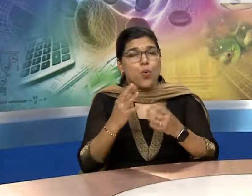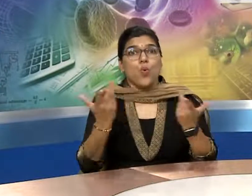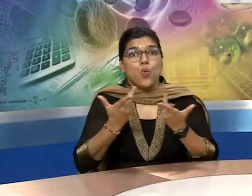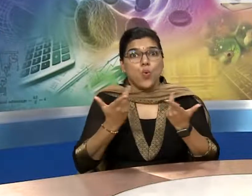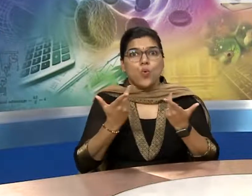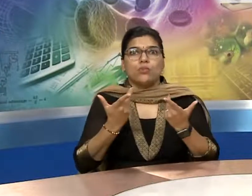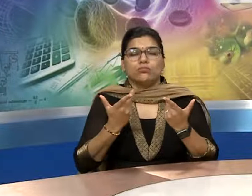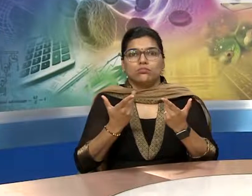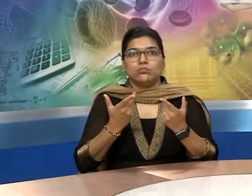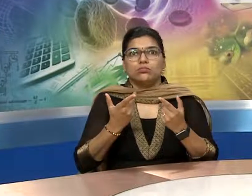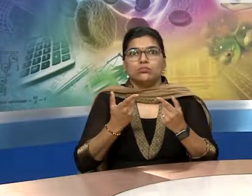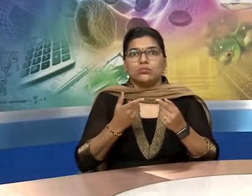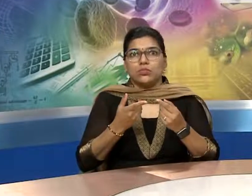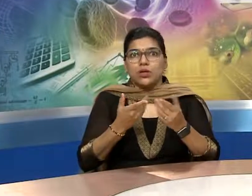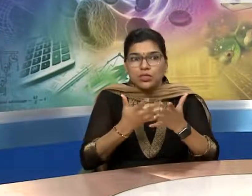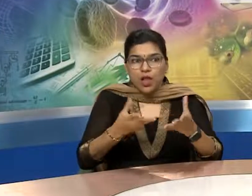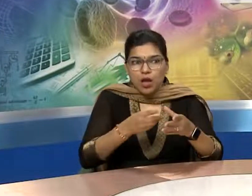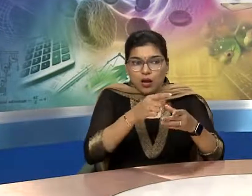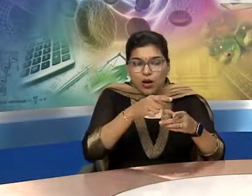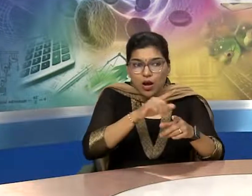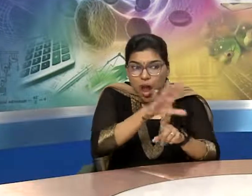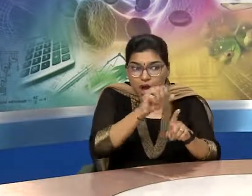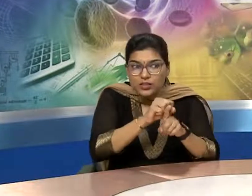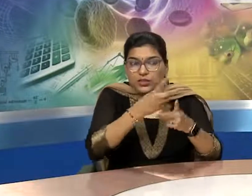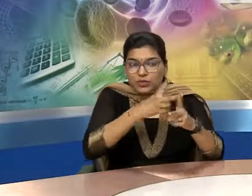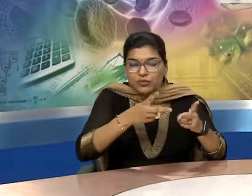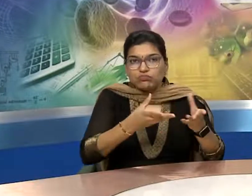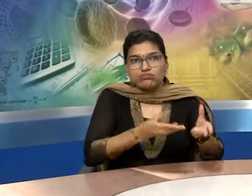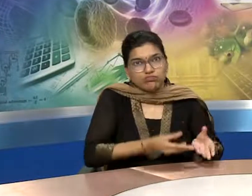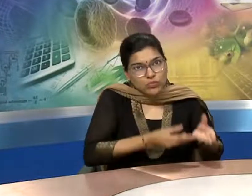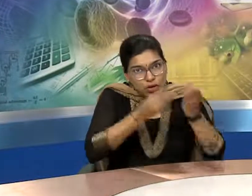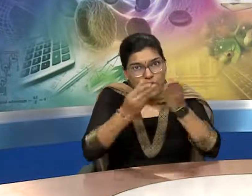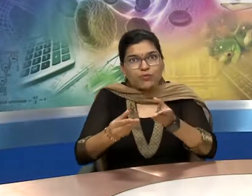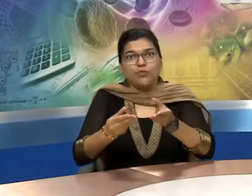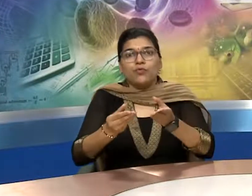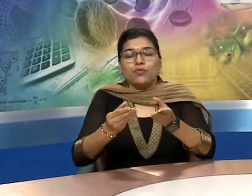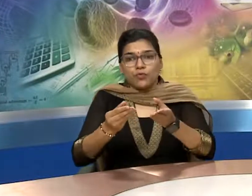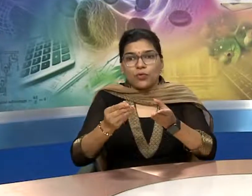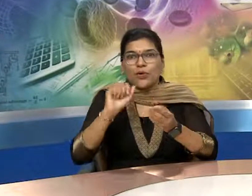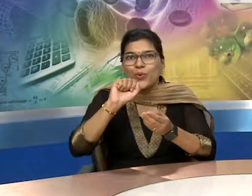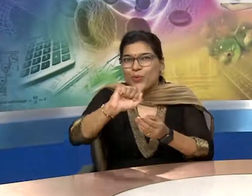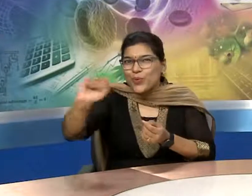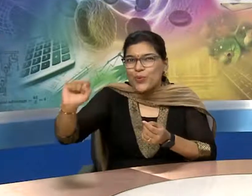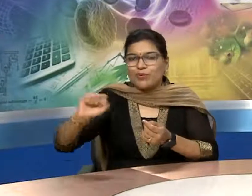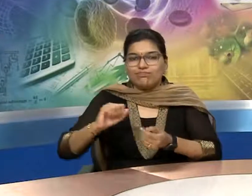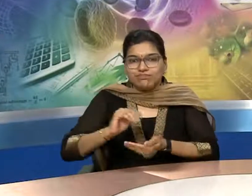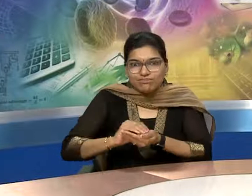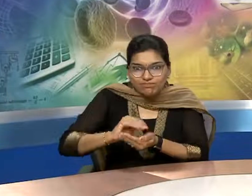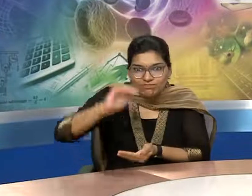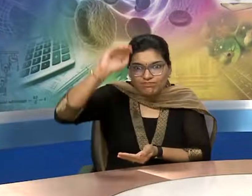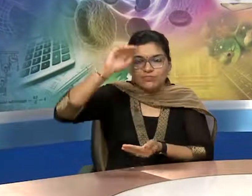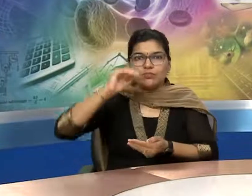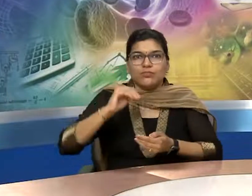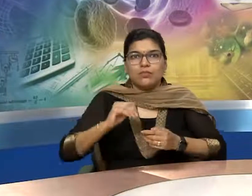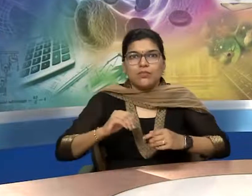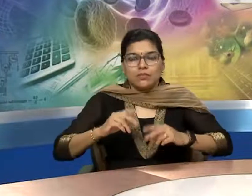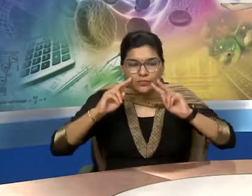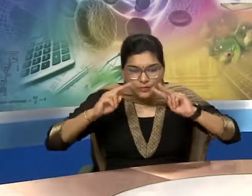why do we use library or why do we need library is that it collects resources in order to